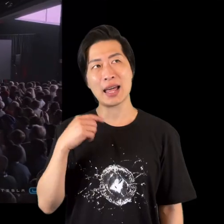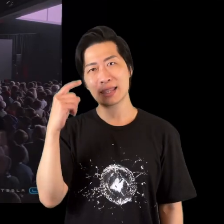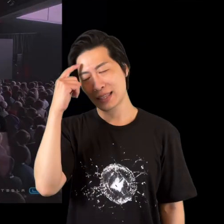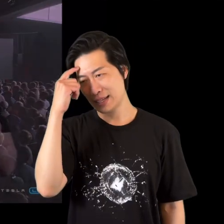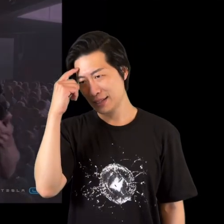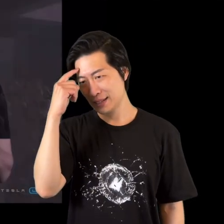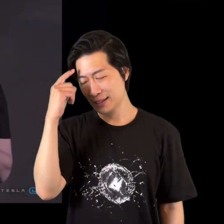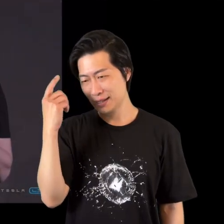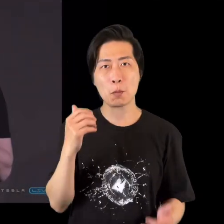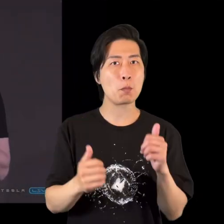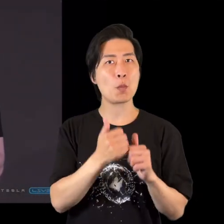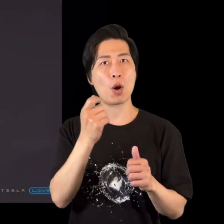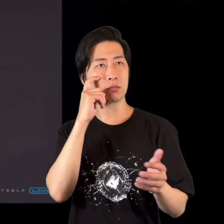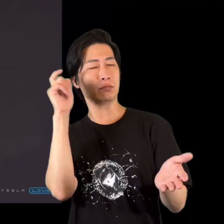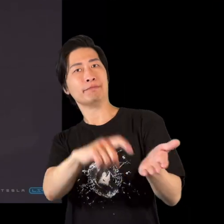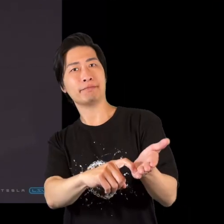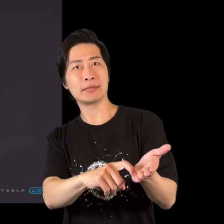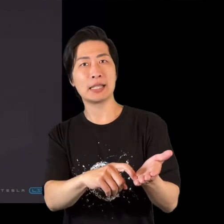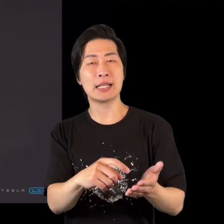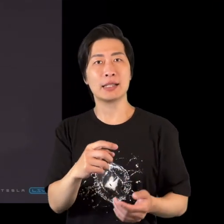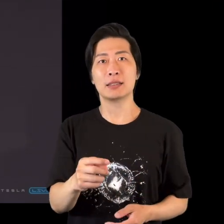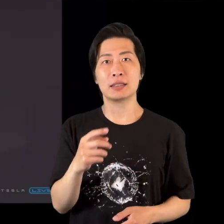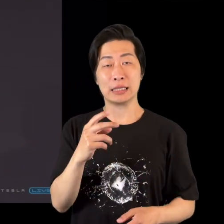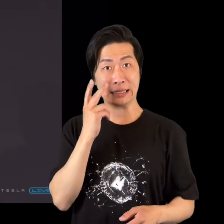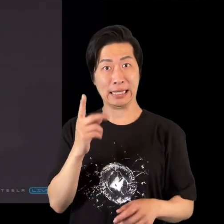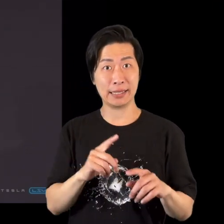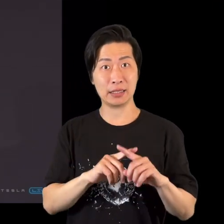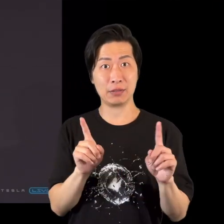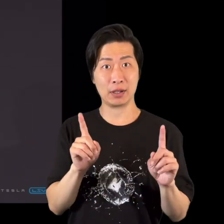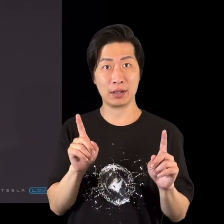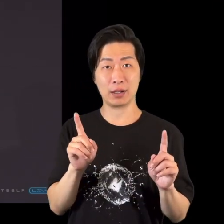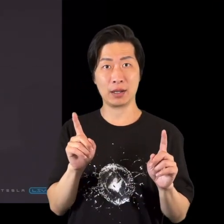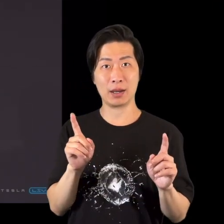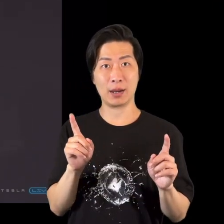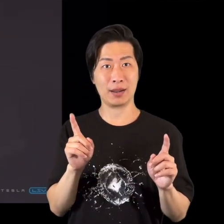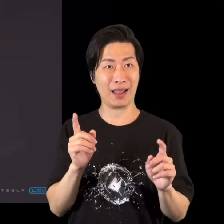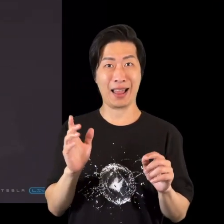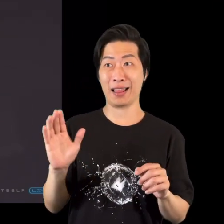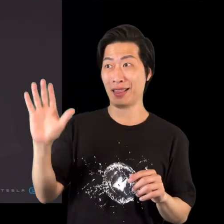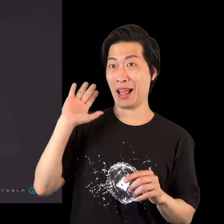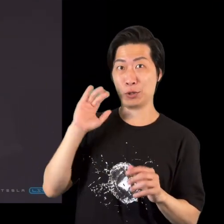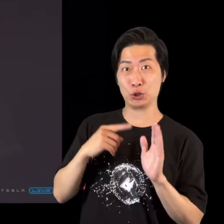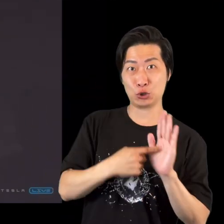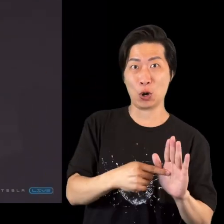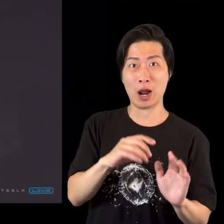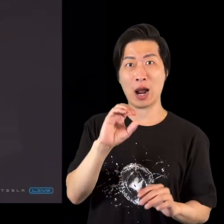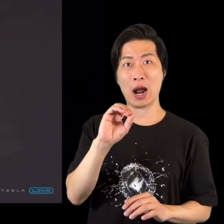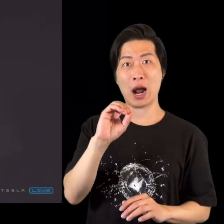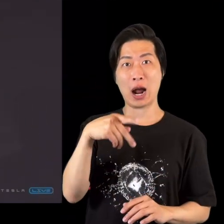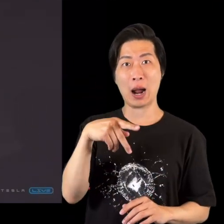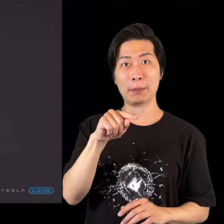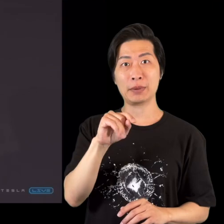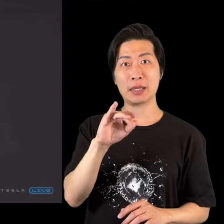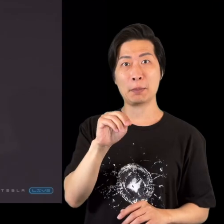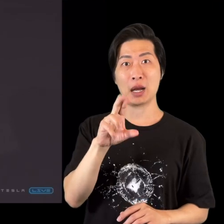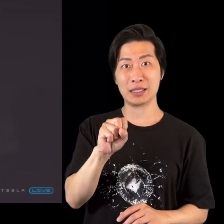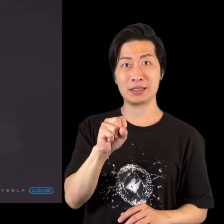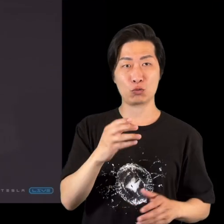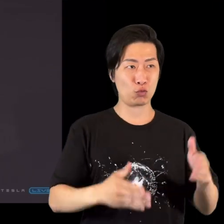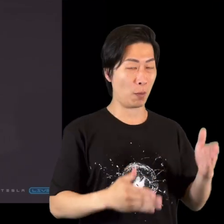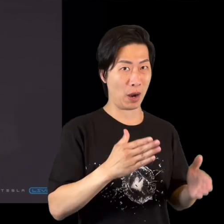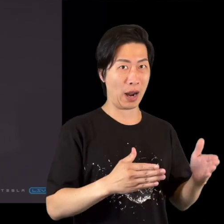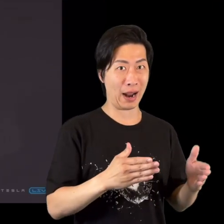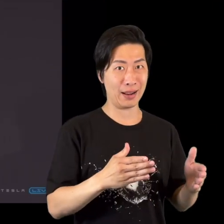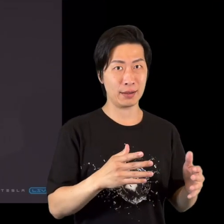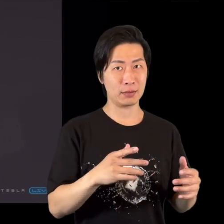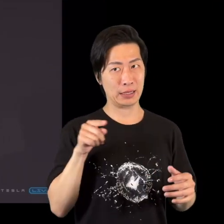I think the thing perhaps most notable is if you look at the difference between the last time we showed Optimus, and